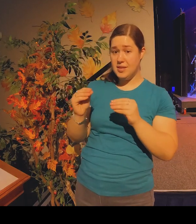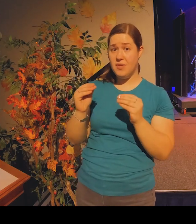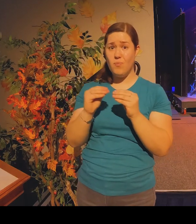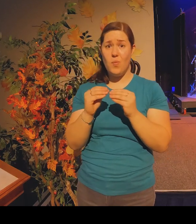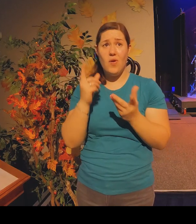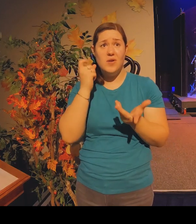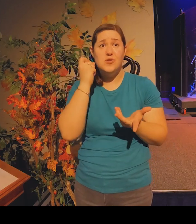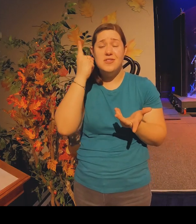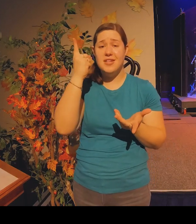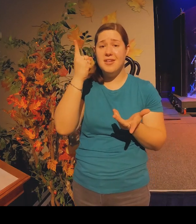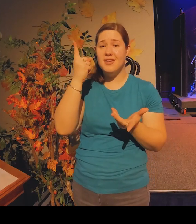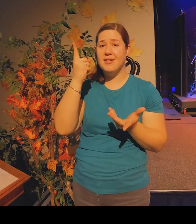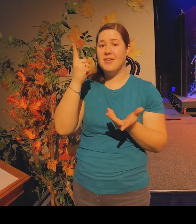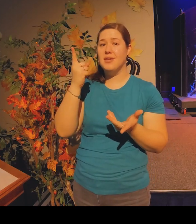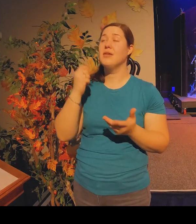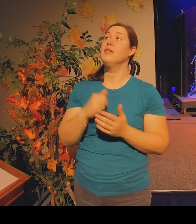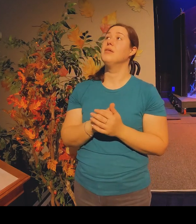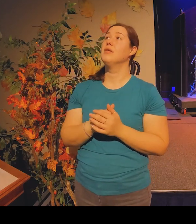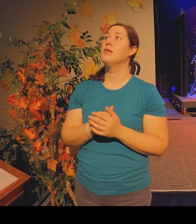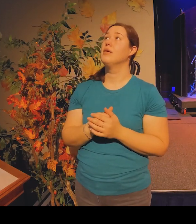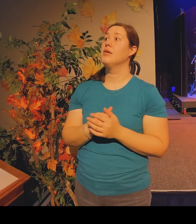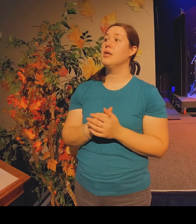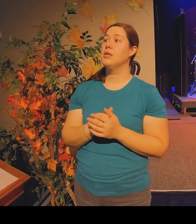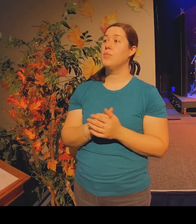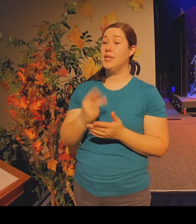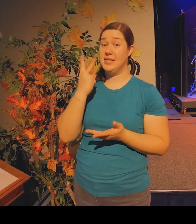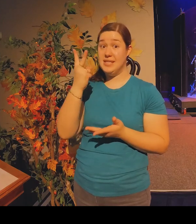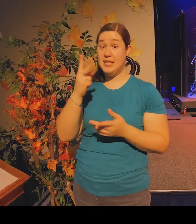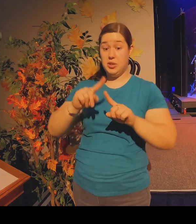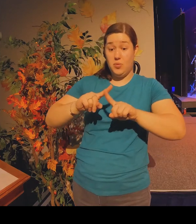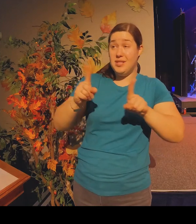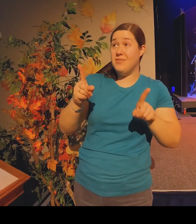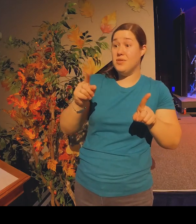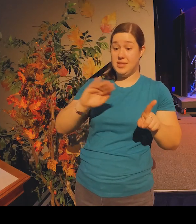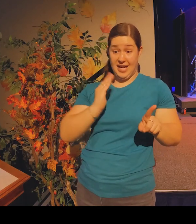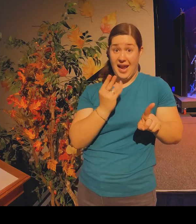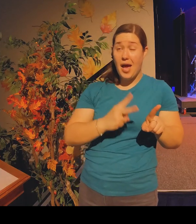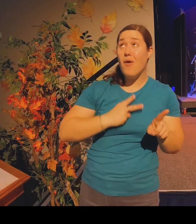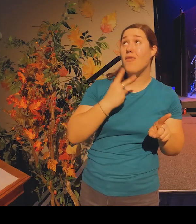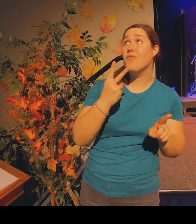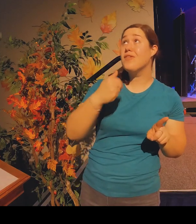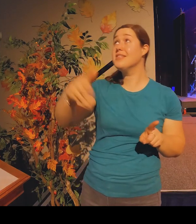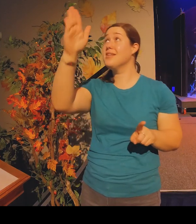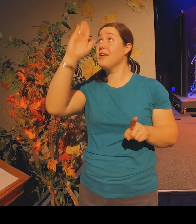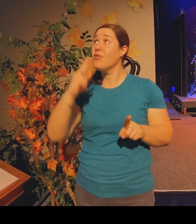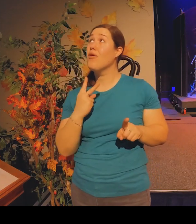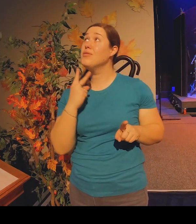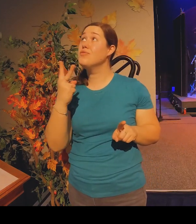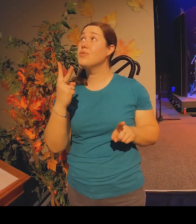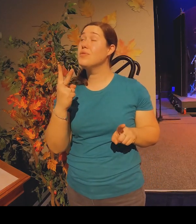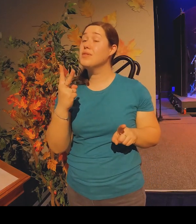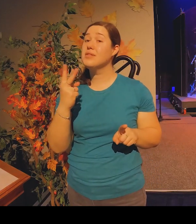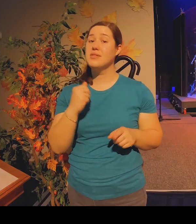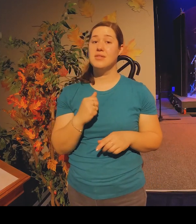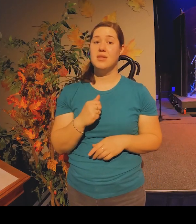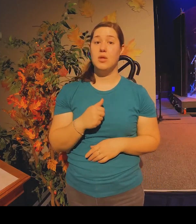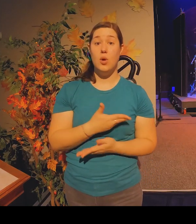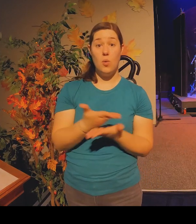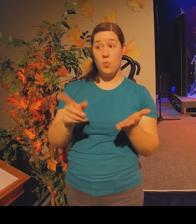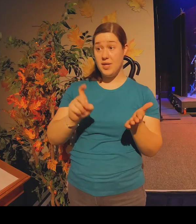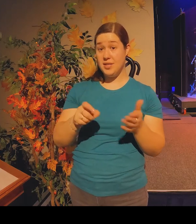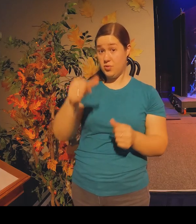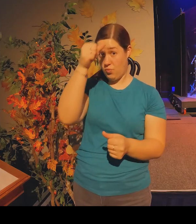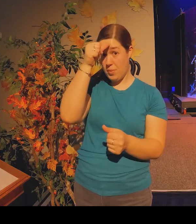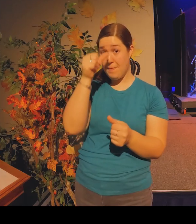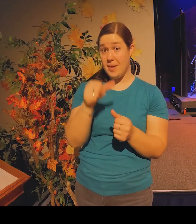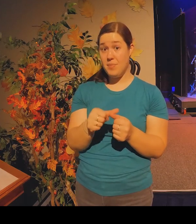God's voice between our voice and God's voice. And we get that strength we need. We need to remember that